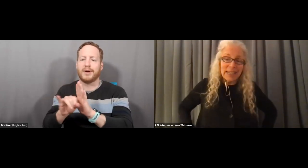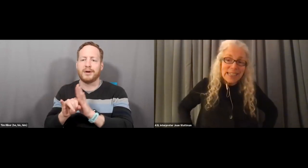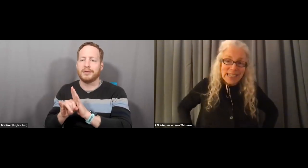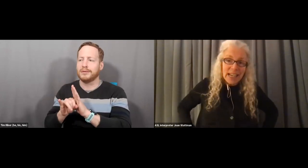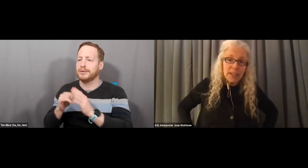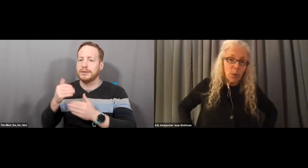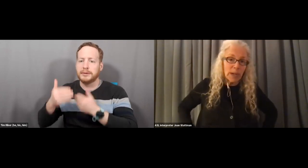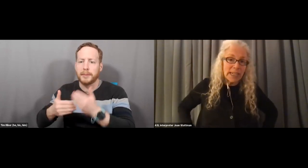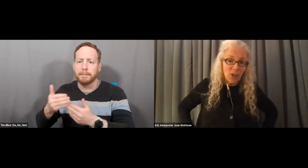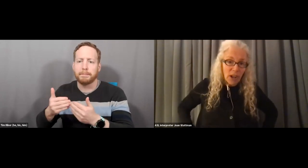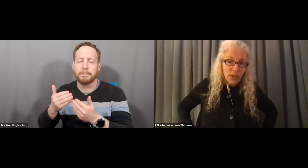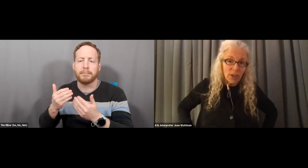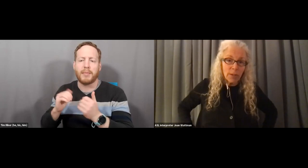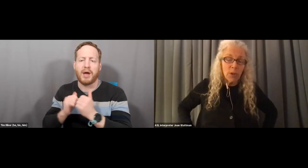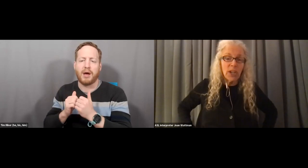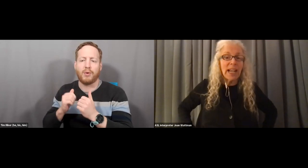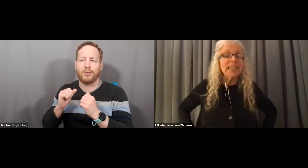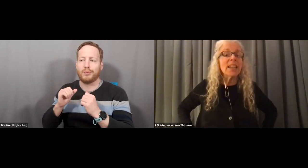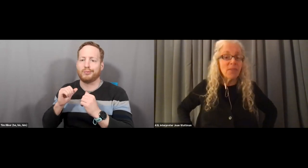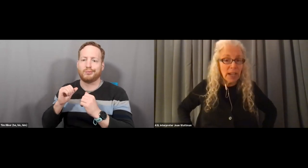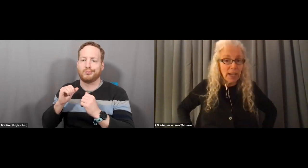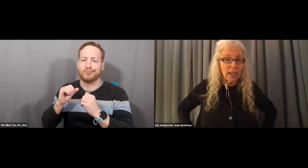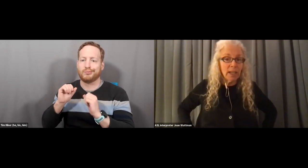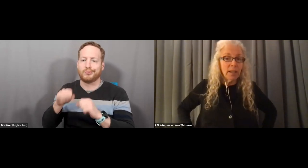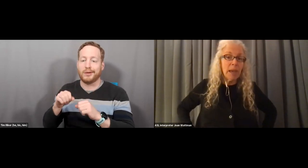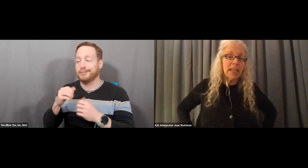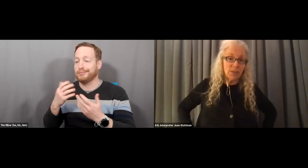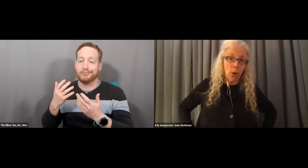needs assessment, what needs are out there in the community, identifying paths forward,